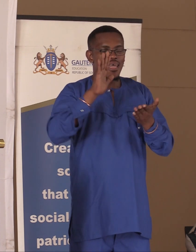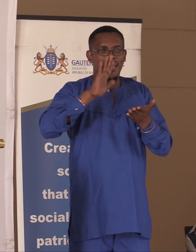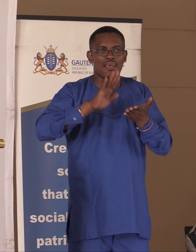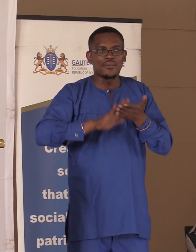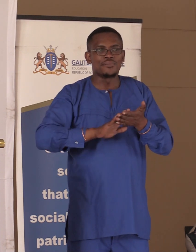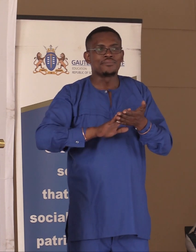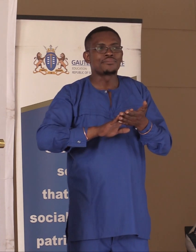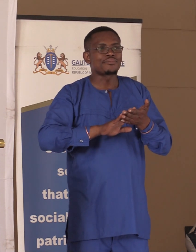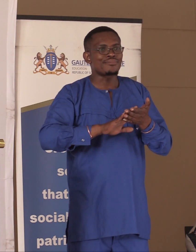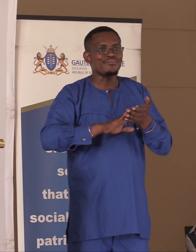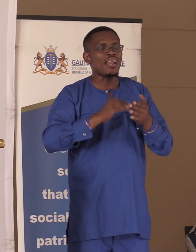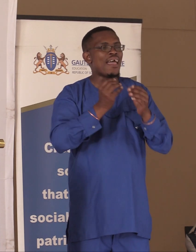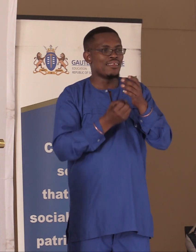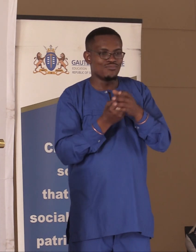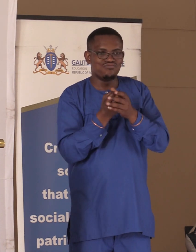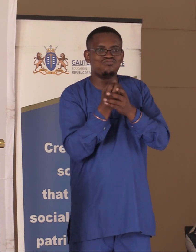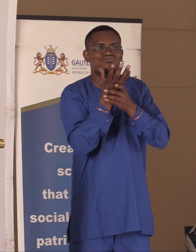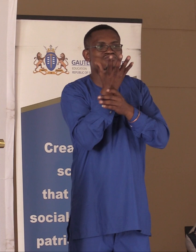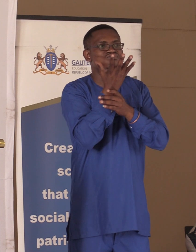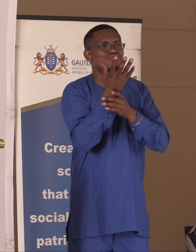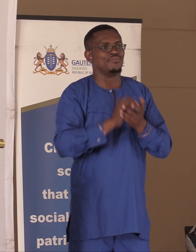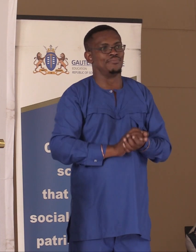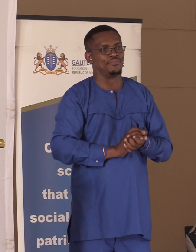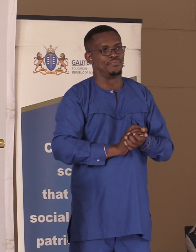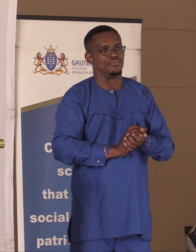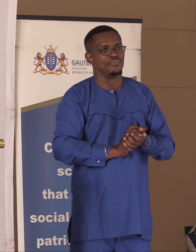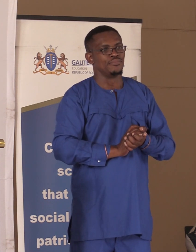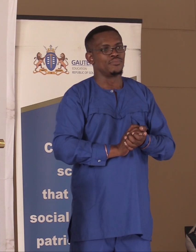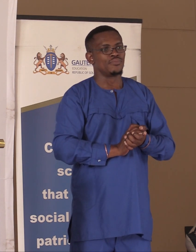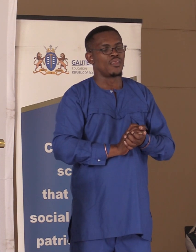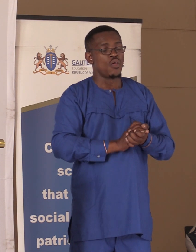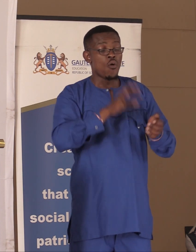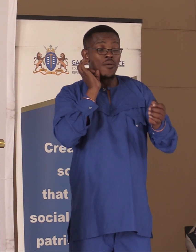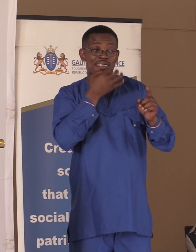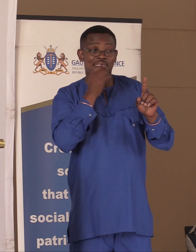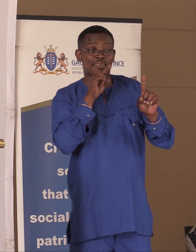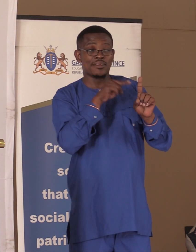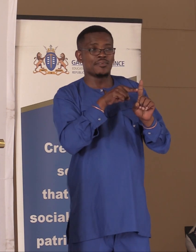and innovation. We say,